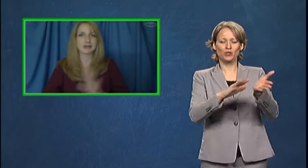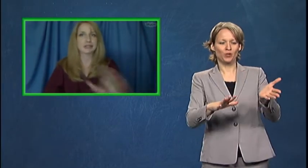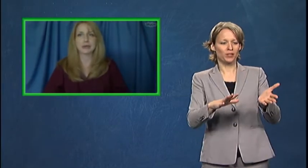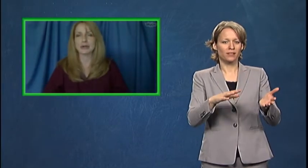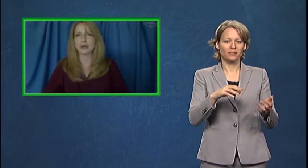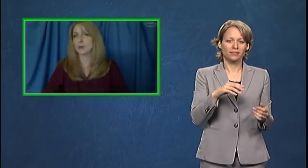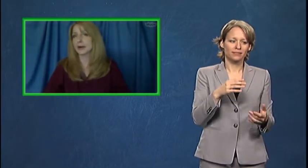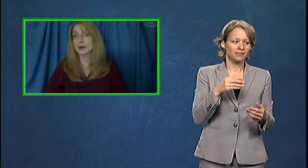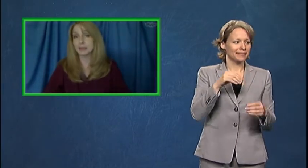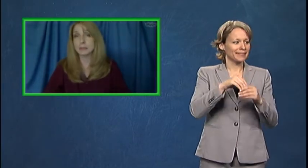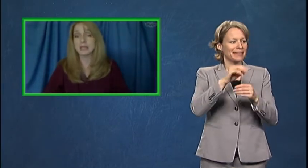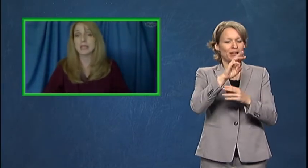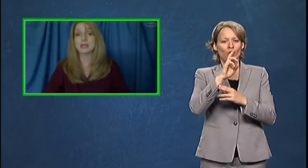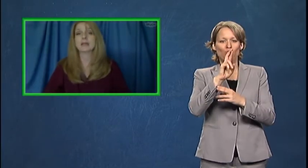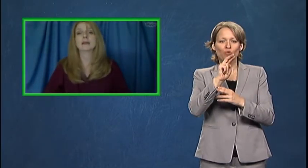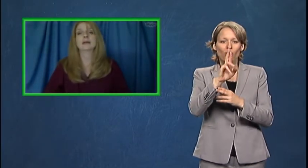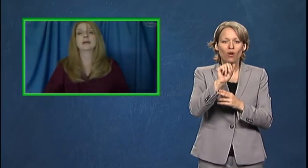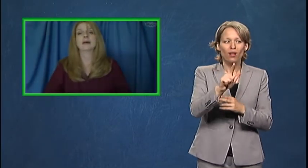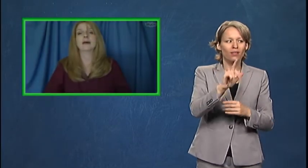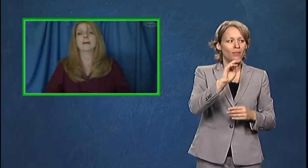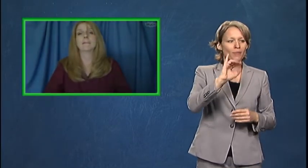or Arizona or wherever it be,